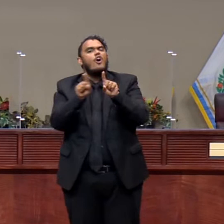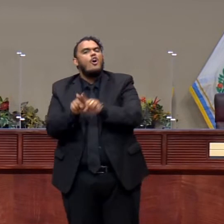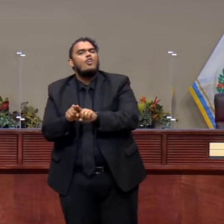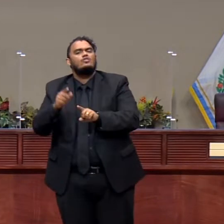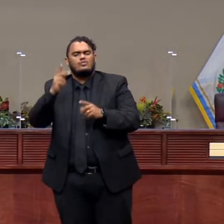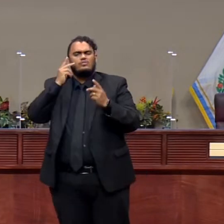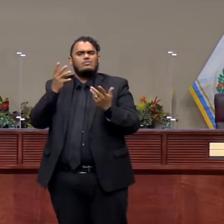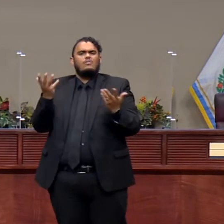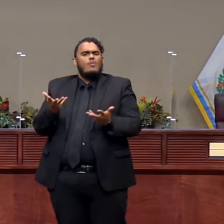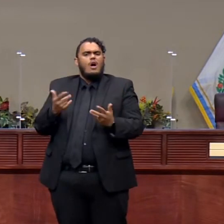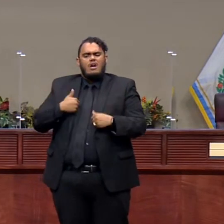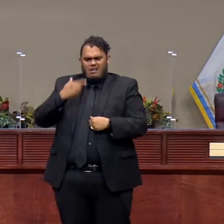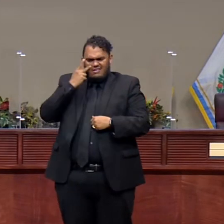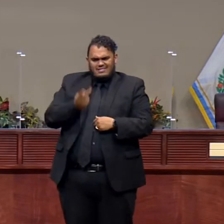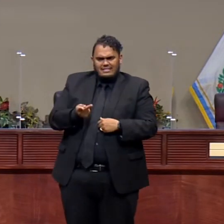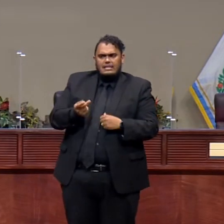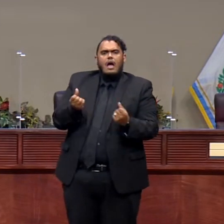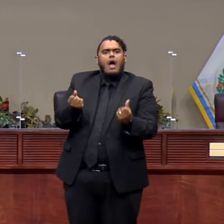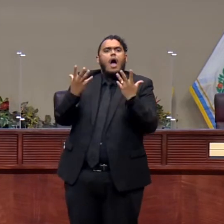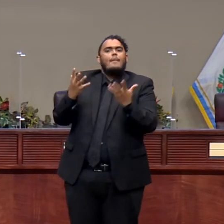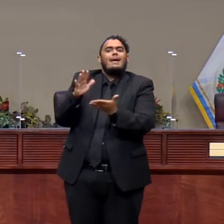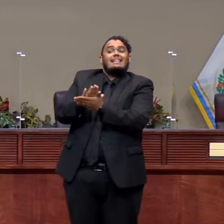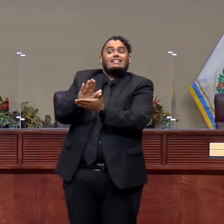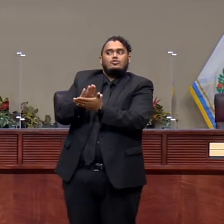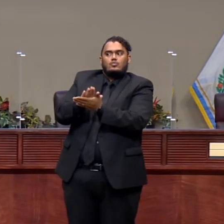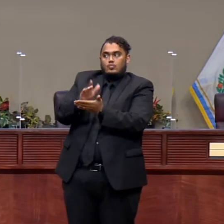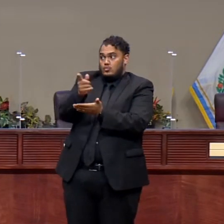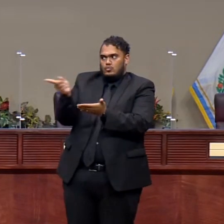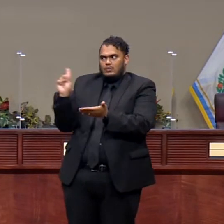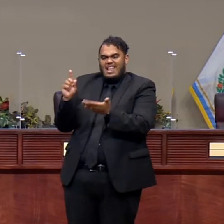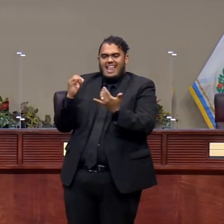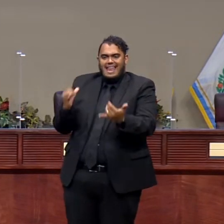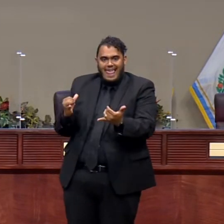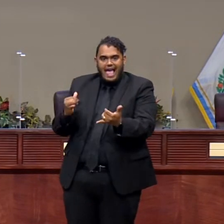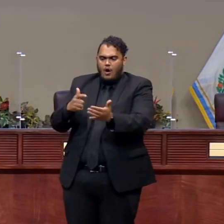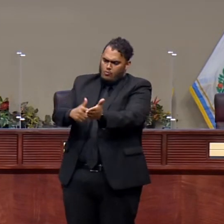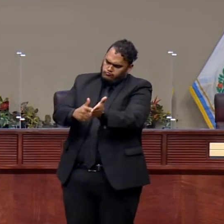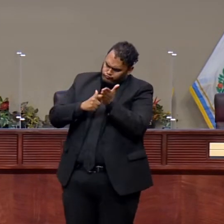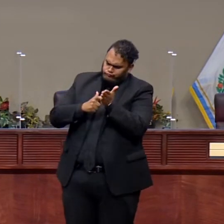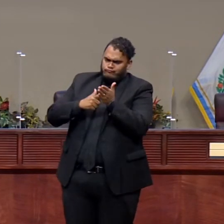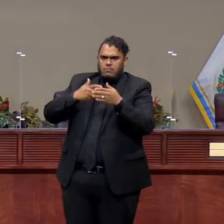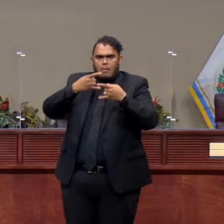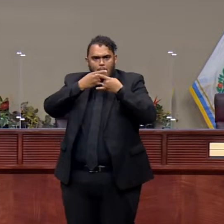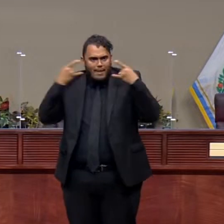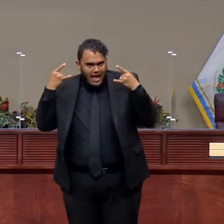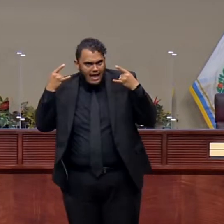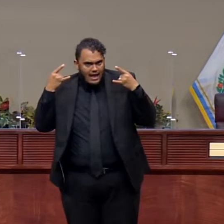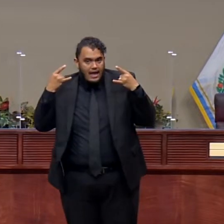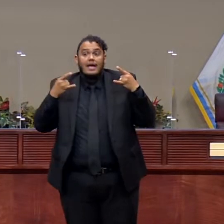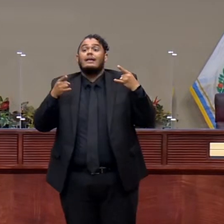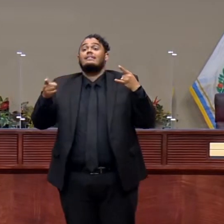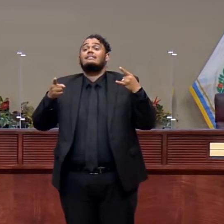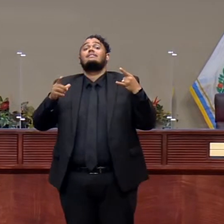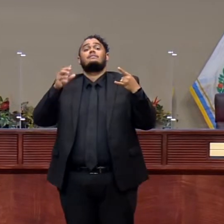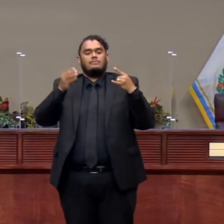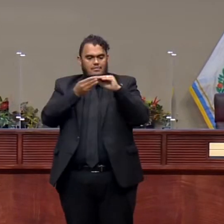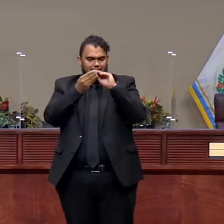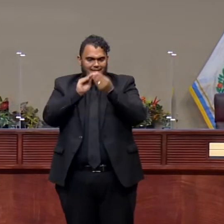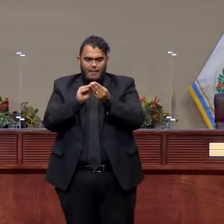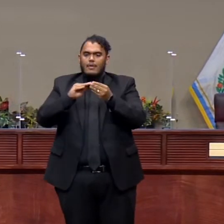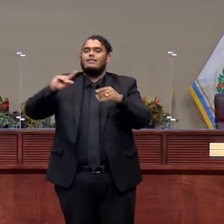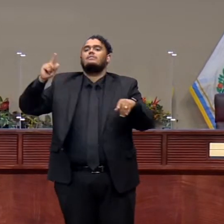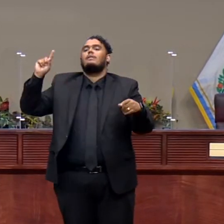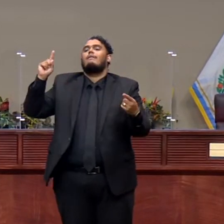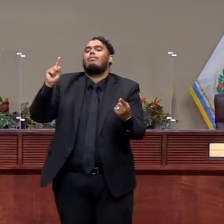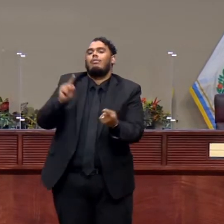of infections after the school placed a mandate on masks. But people could argue that the infection was already going